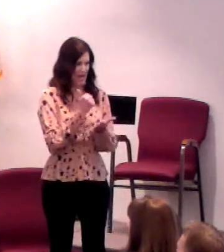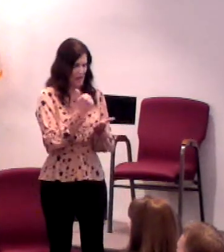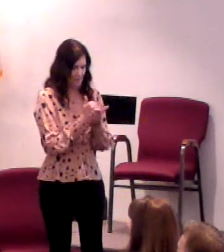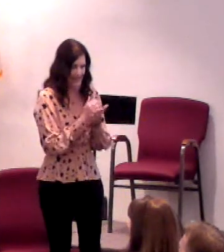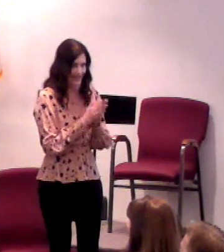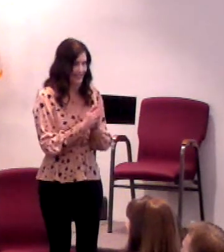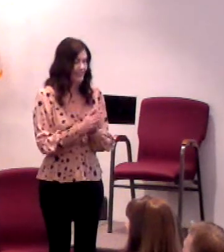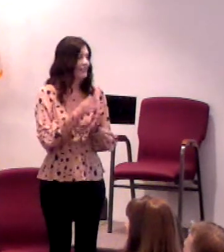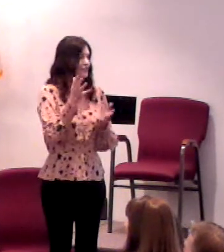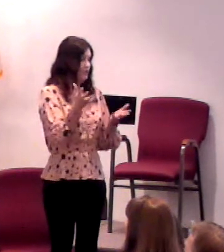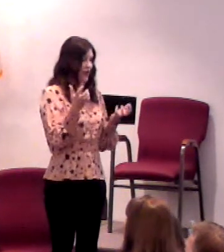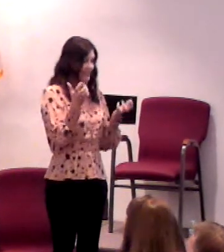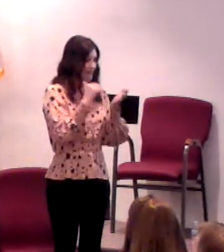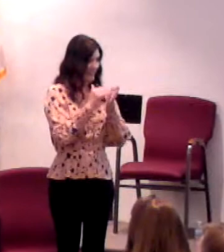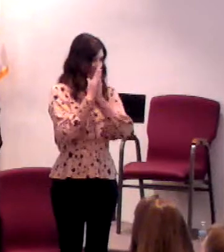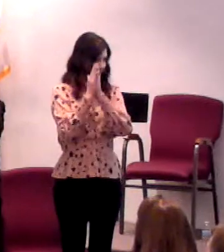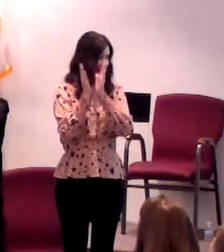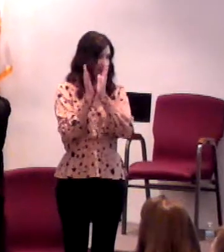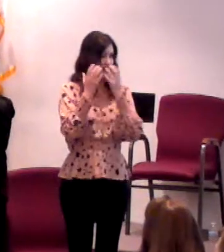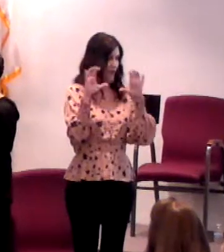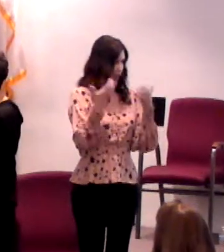Don't you want to again appreciate the choir?